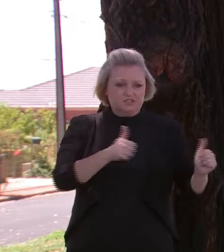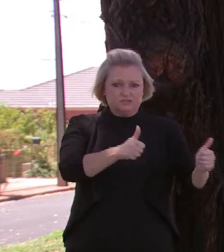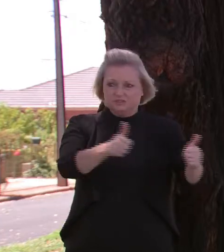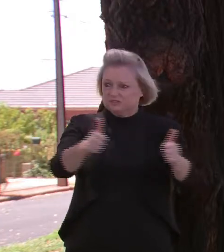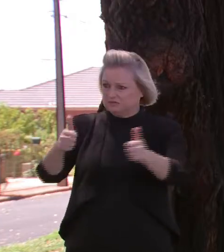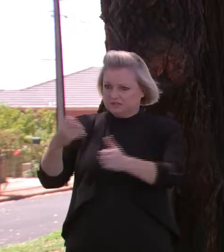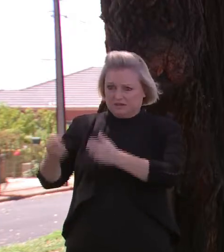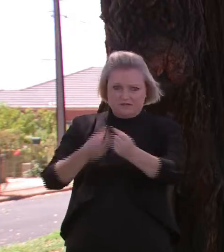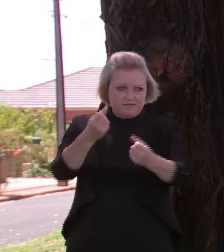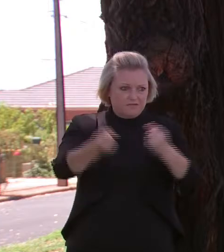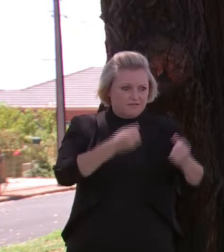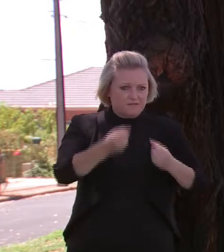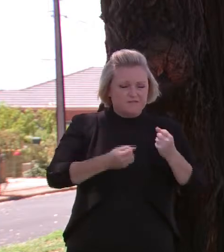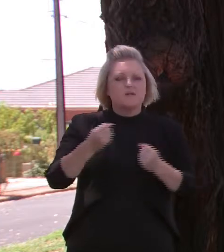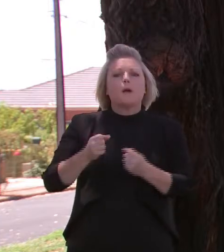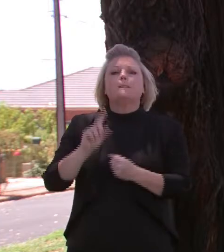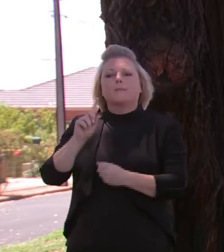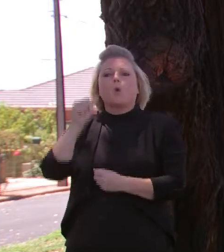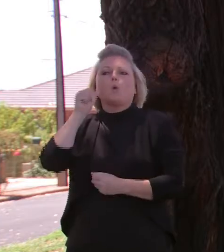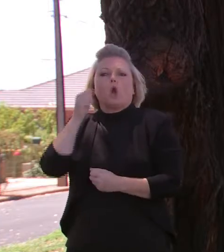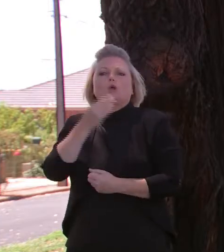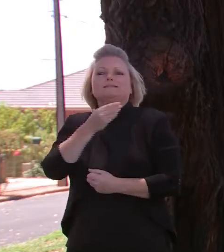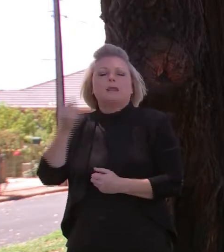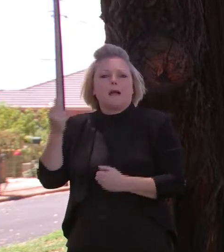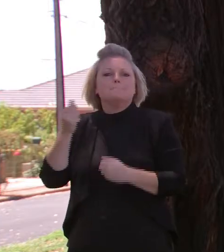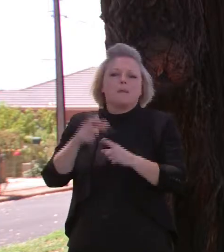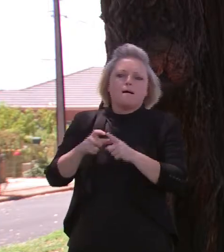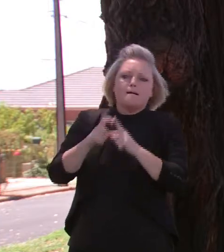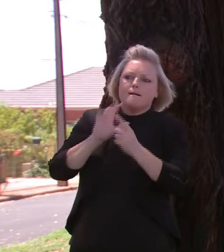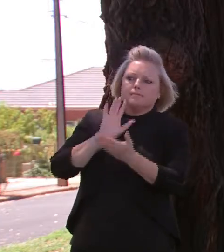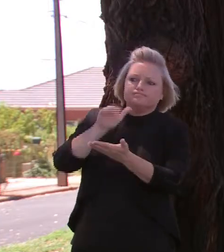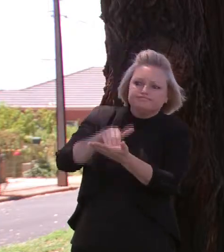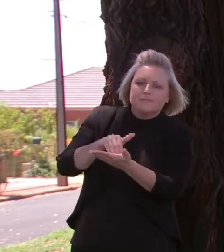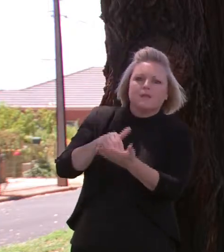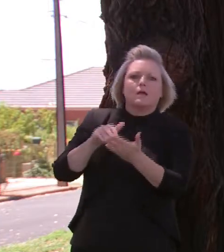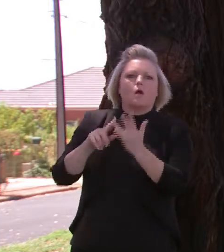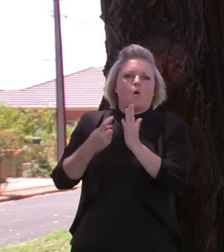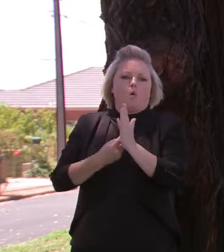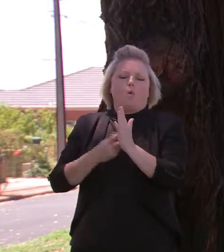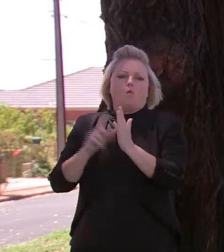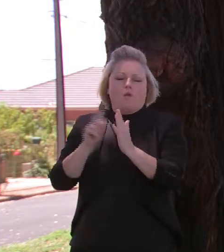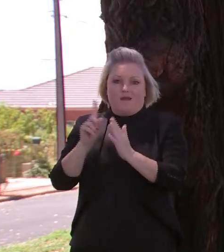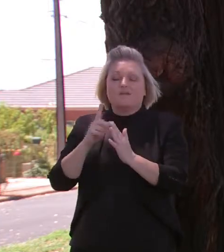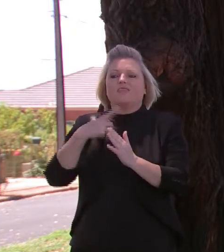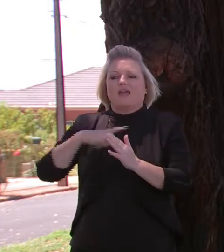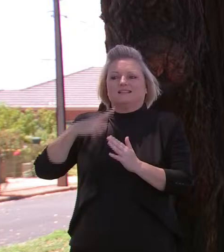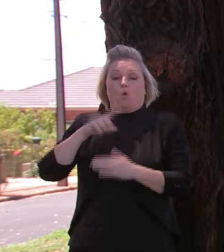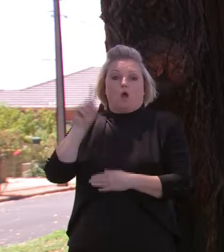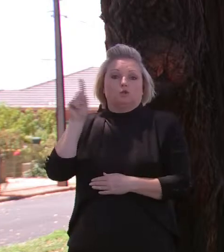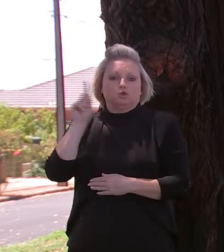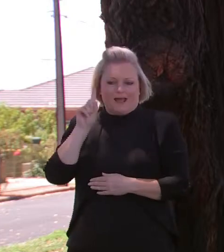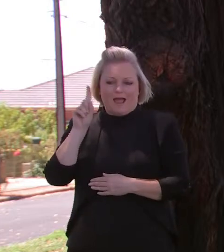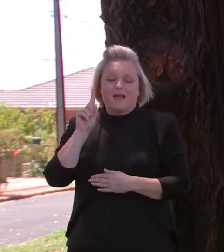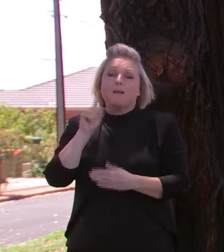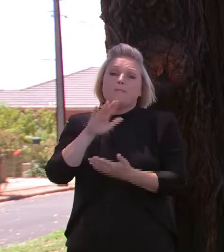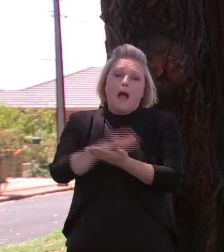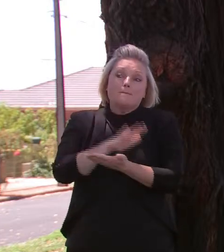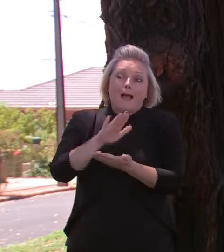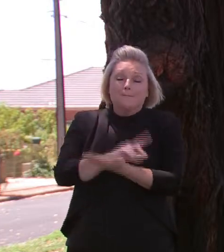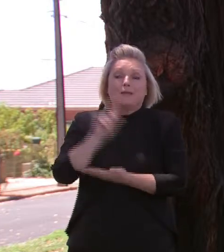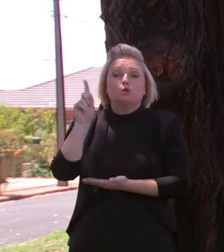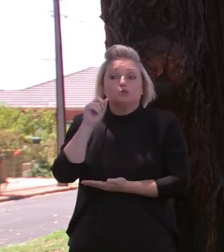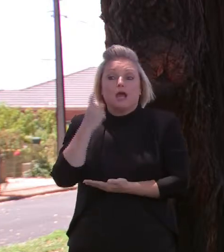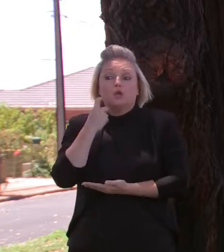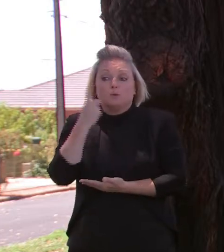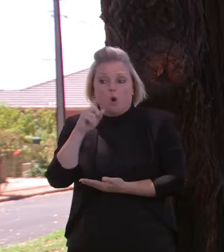been a delay in some of the logistical process from late last week to instead getting them today. I'm pleased that they're going to be getting them today and